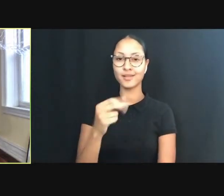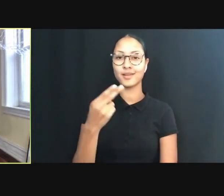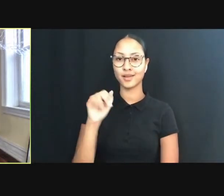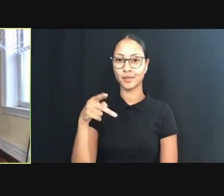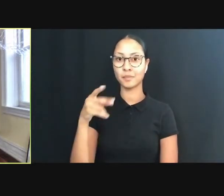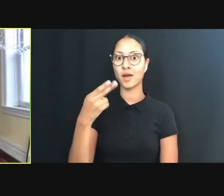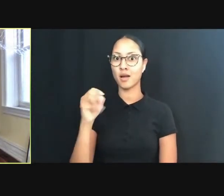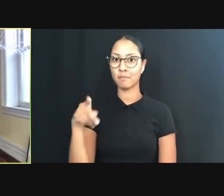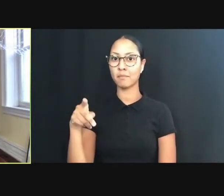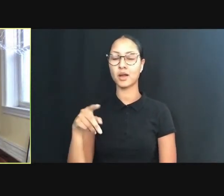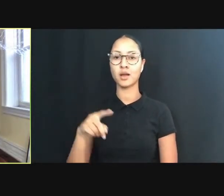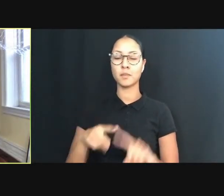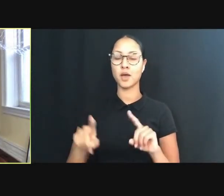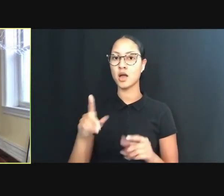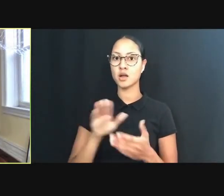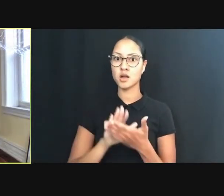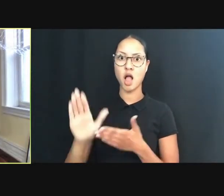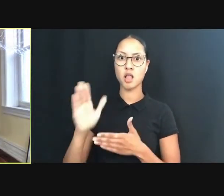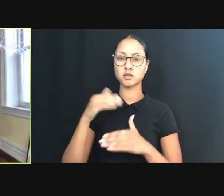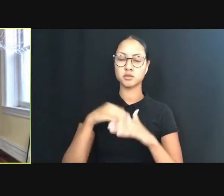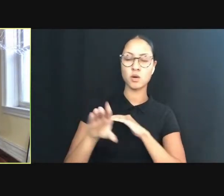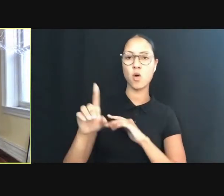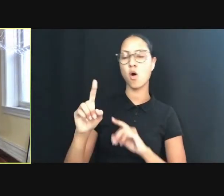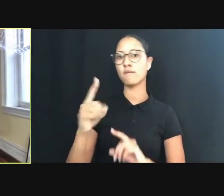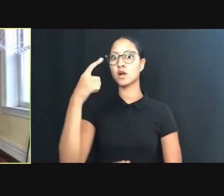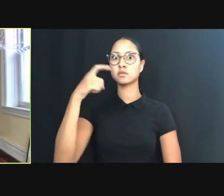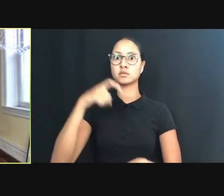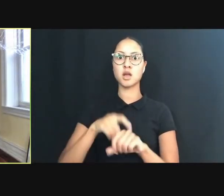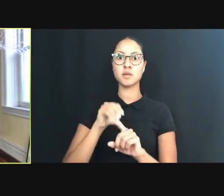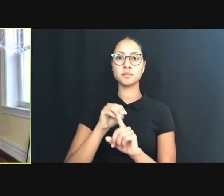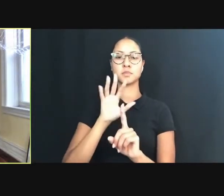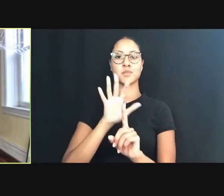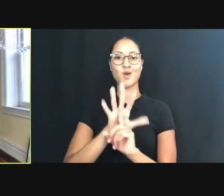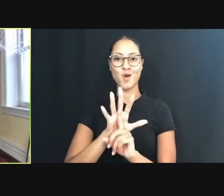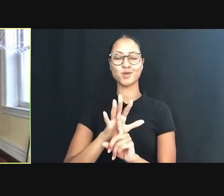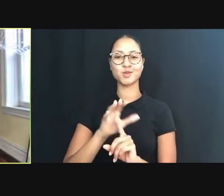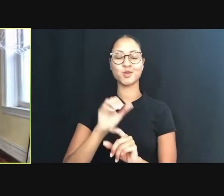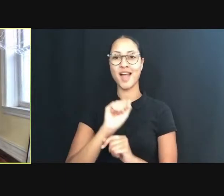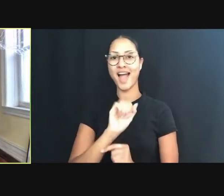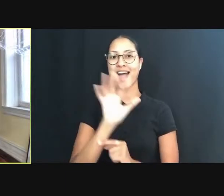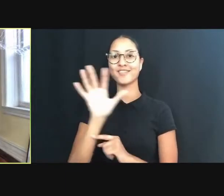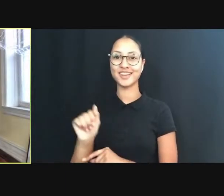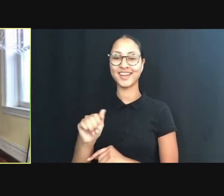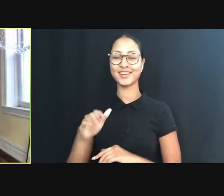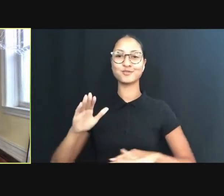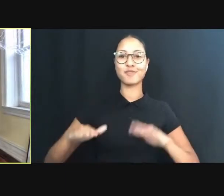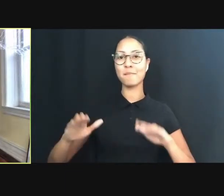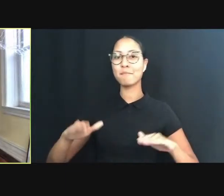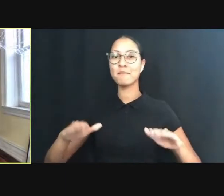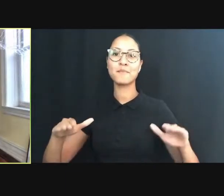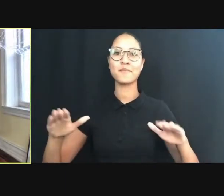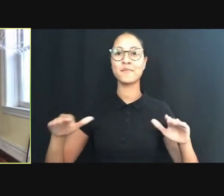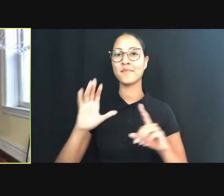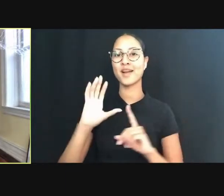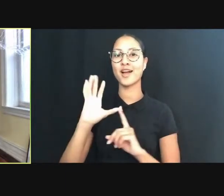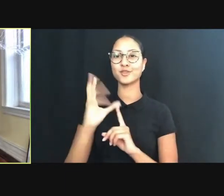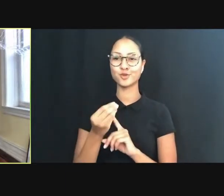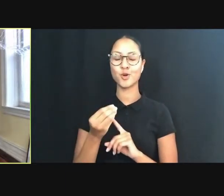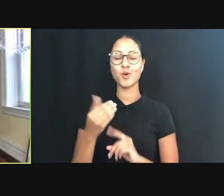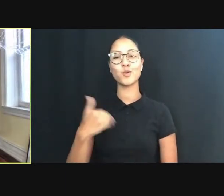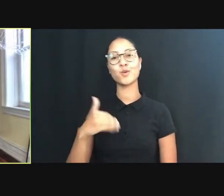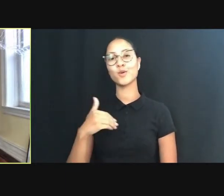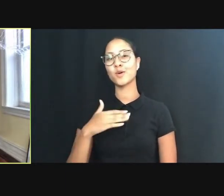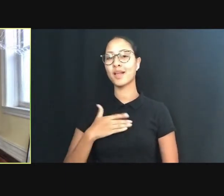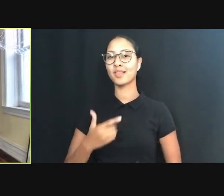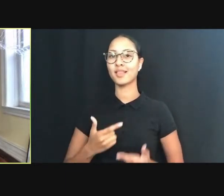been exposed to like African dance and drum culture, and it completely shifted my entire life. Like, I would not